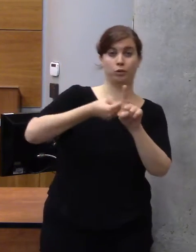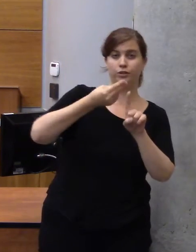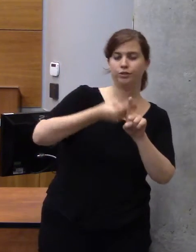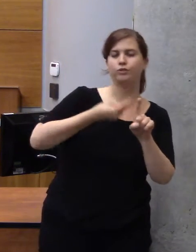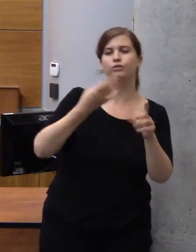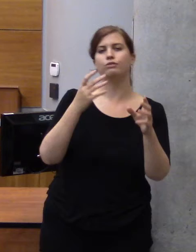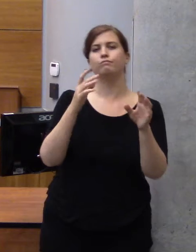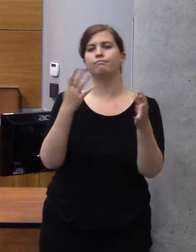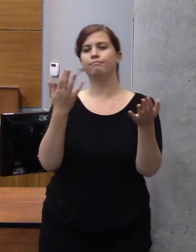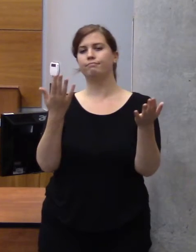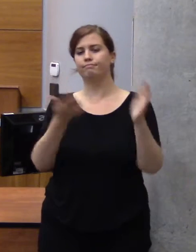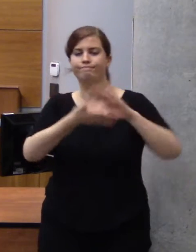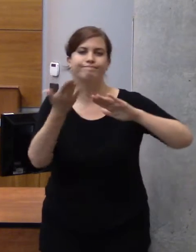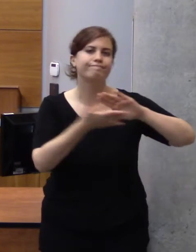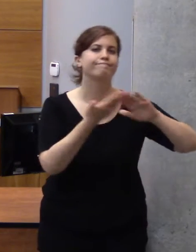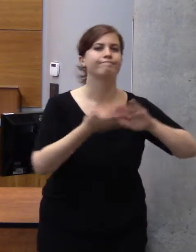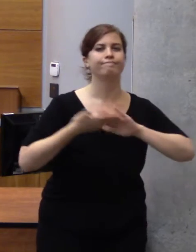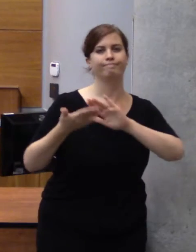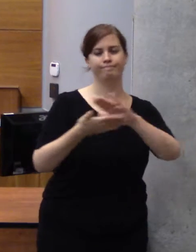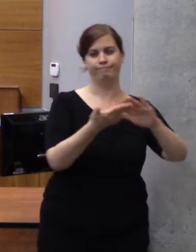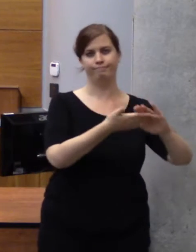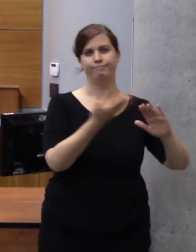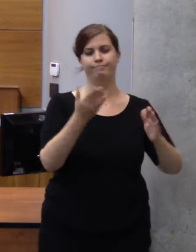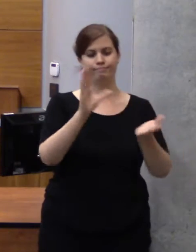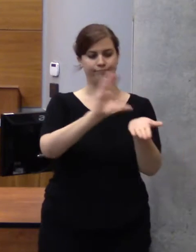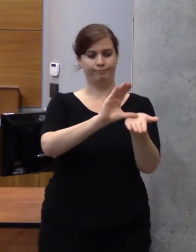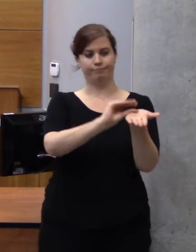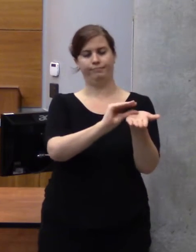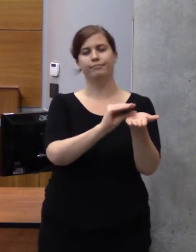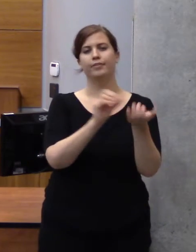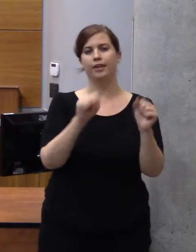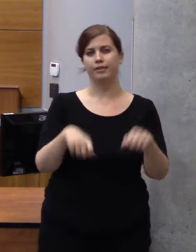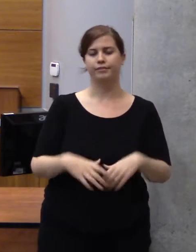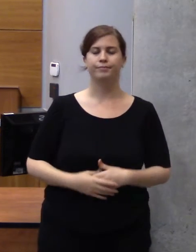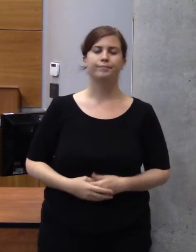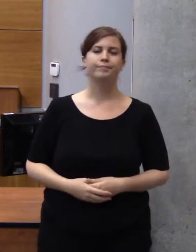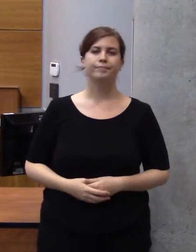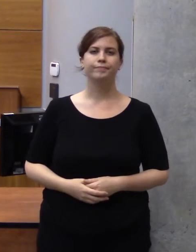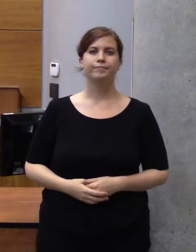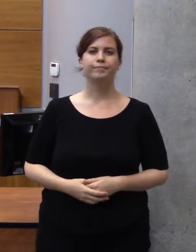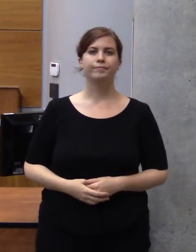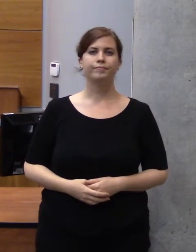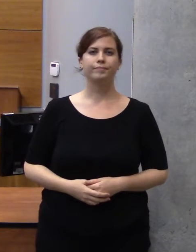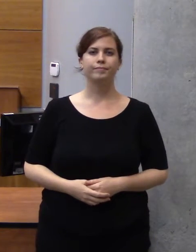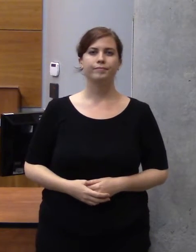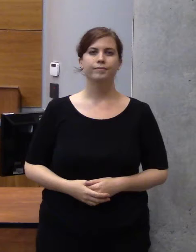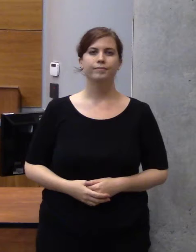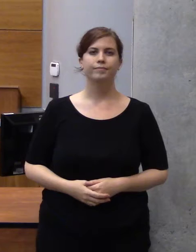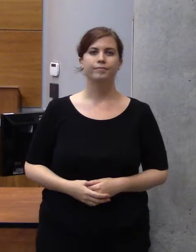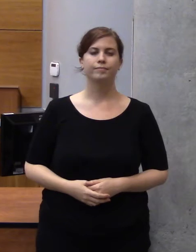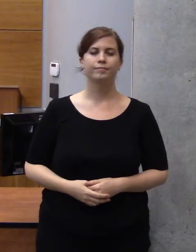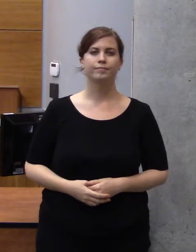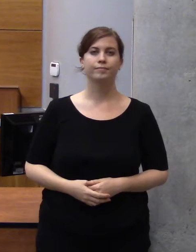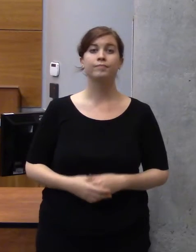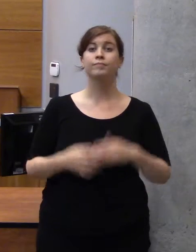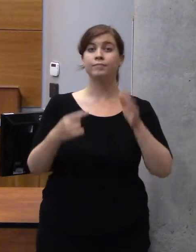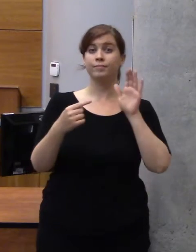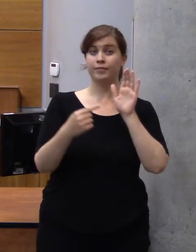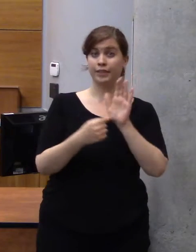building. But there are a lot of ways to get creative with it. So, for example, with Ecole, we had over $100,000 budget per year,